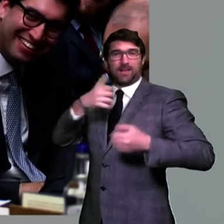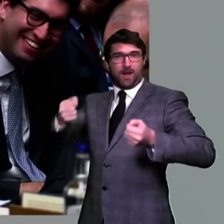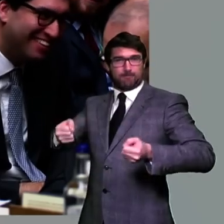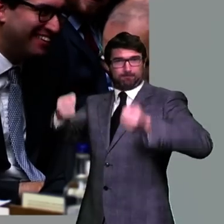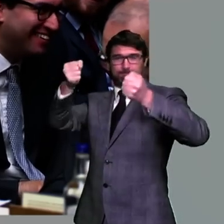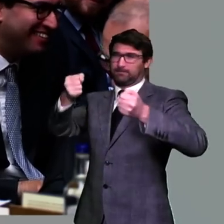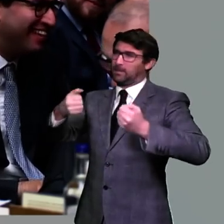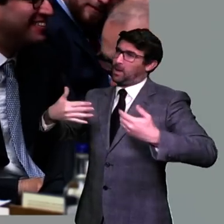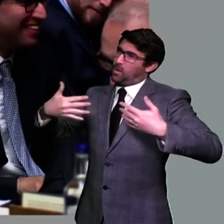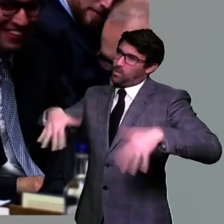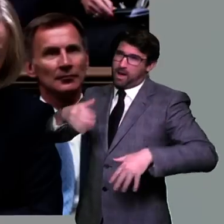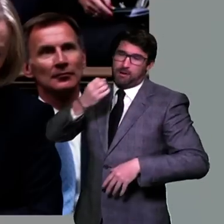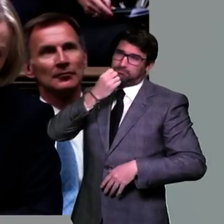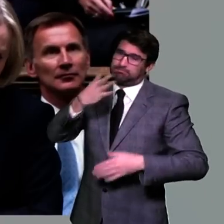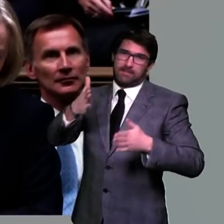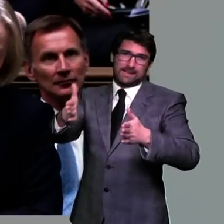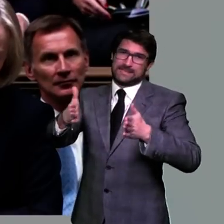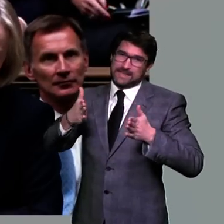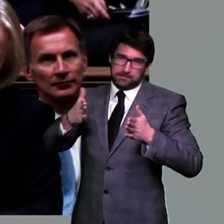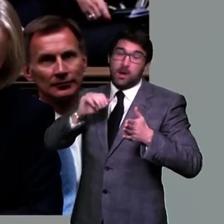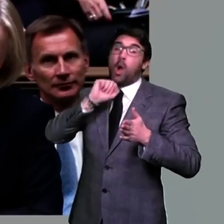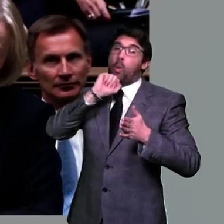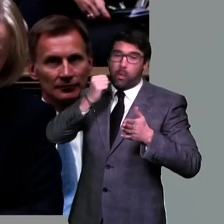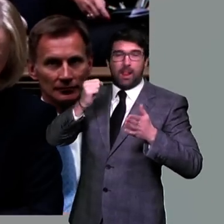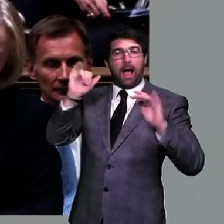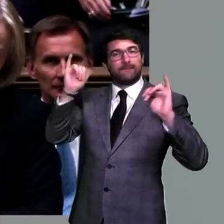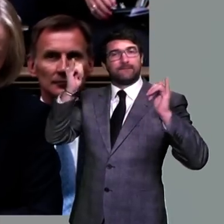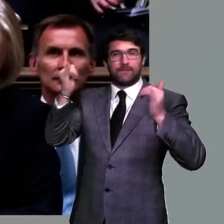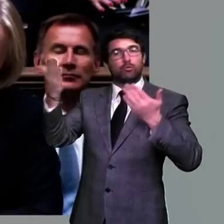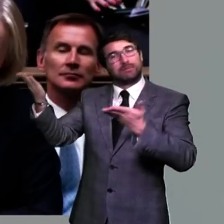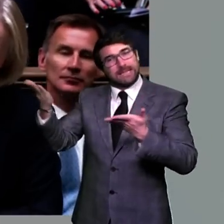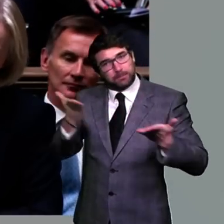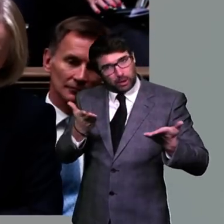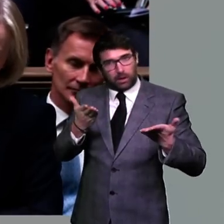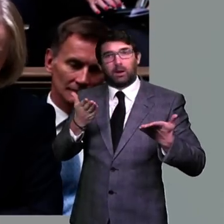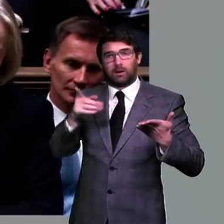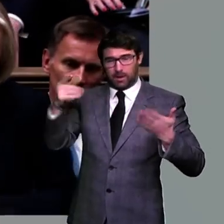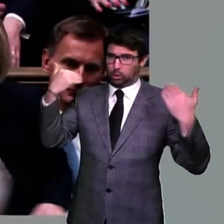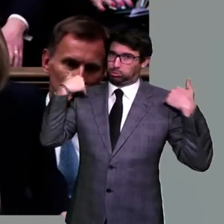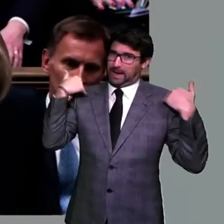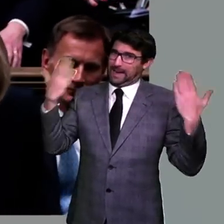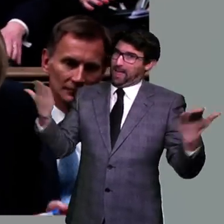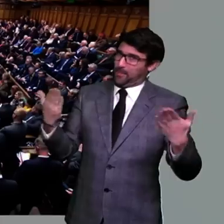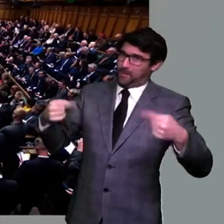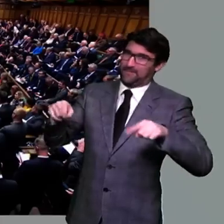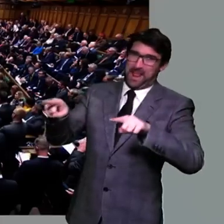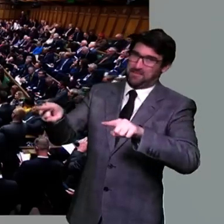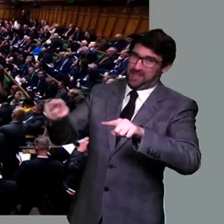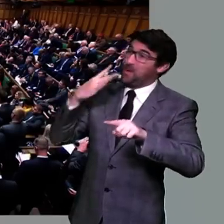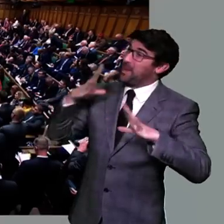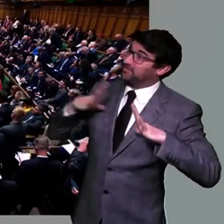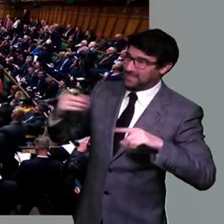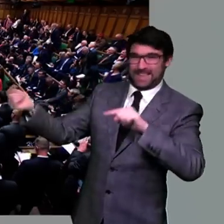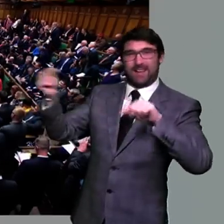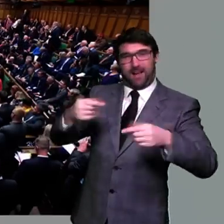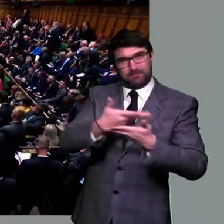major tournament for us. We will host the Downing Street reception as soon as their training programme makes them available.